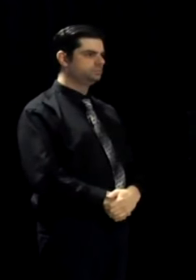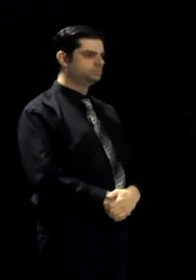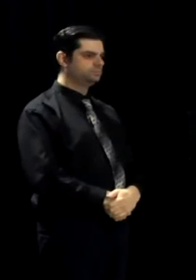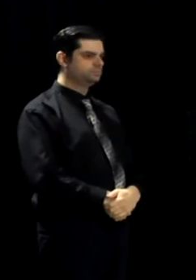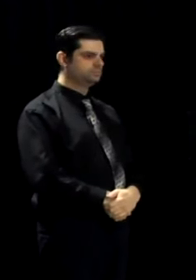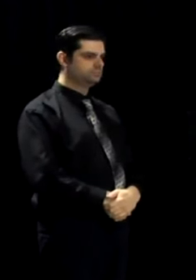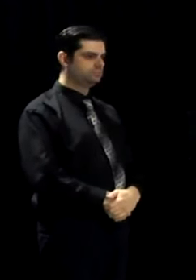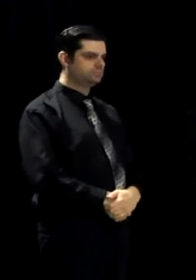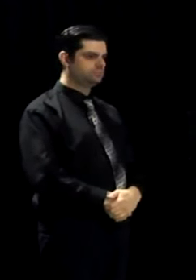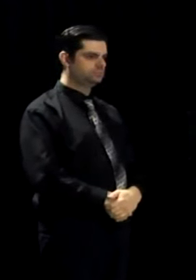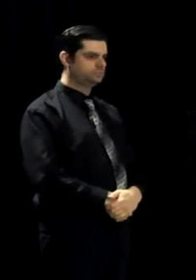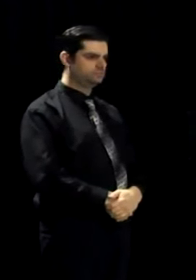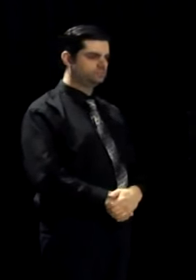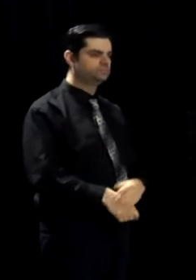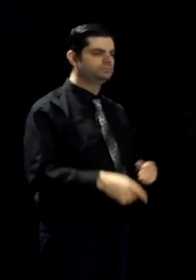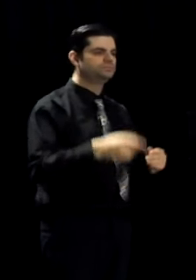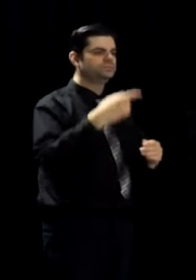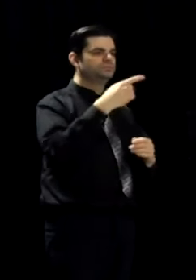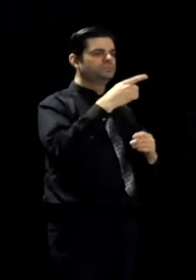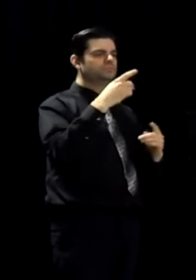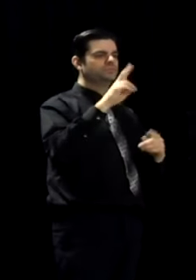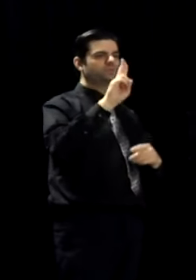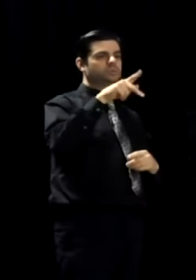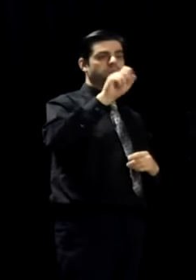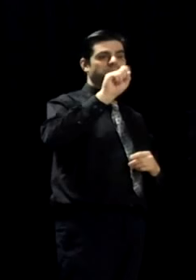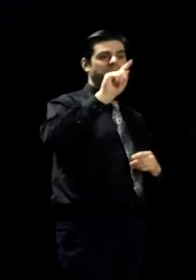symptoms. They want to get screened.